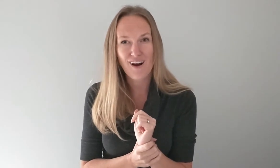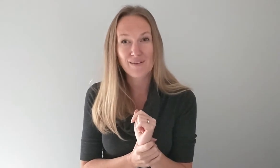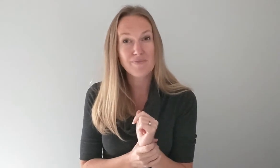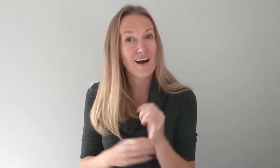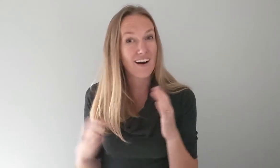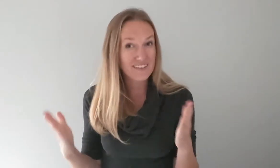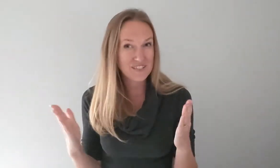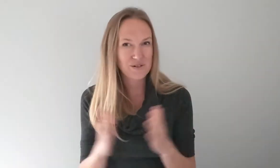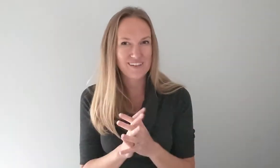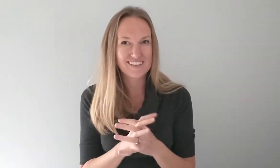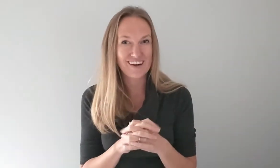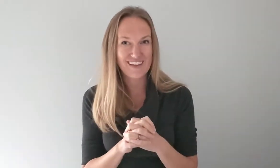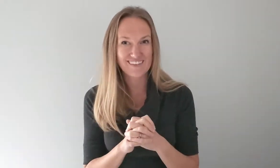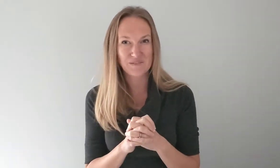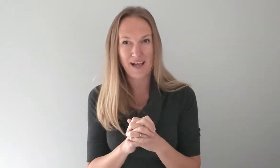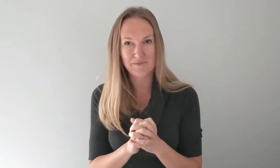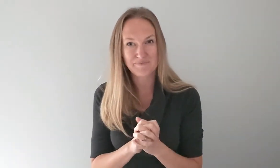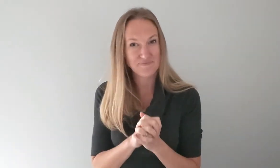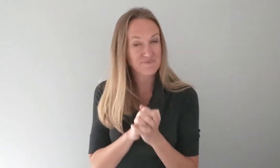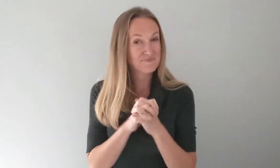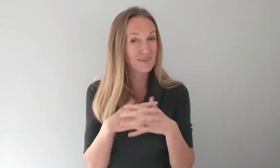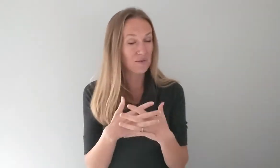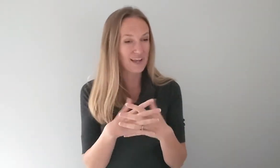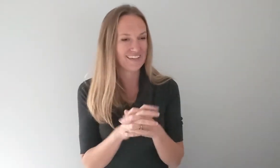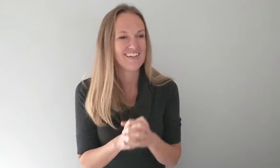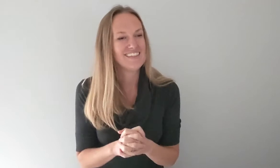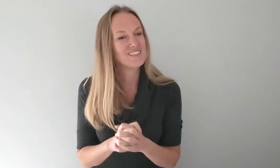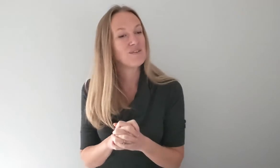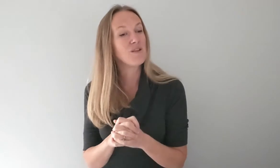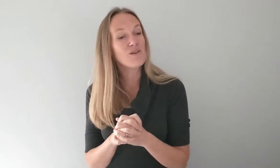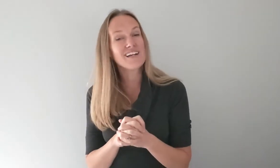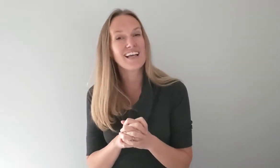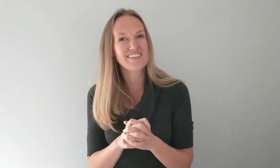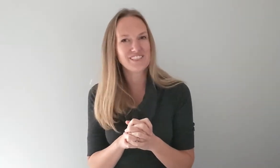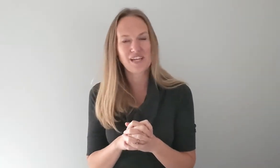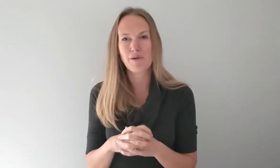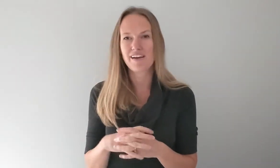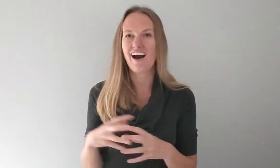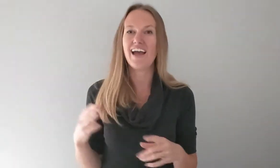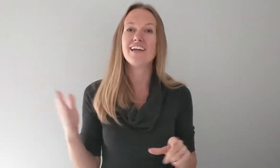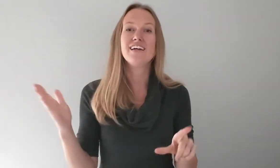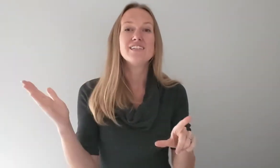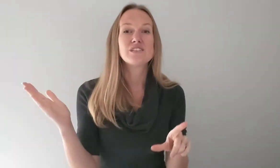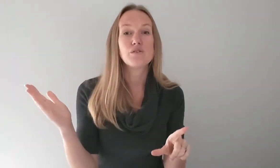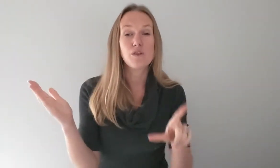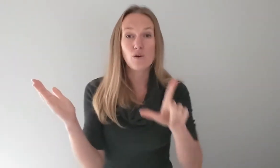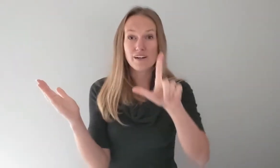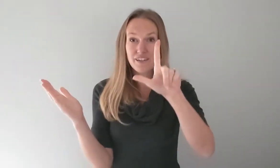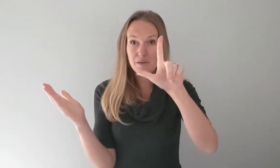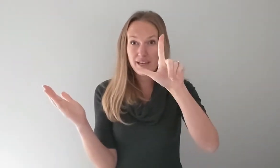signlanguageworship.com. All the tutorials are there as well. Okay, so Lord, I lift your name on high. So Lord, you're going to make an